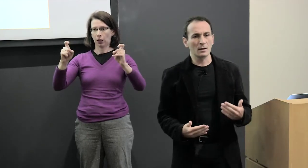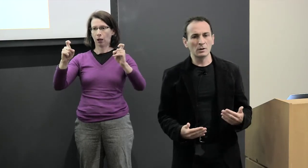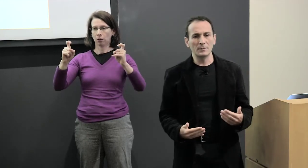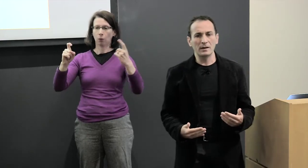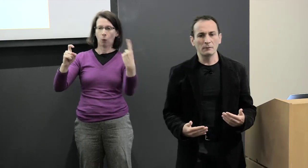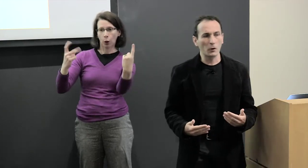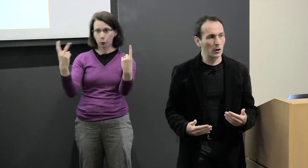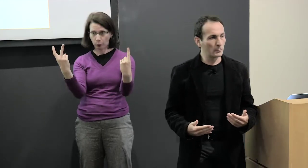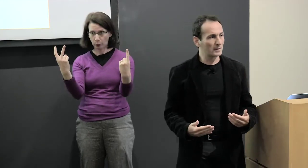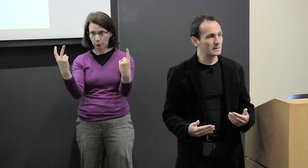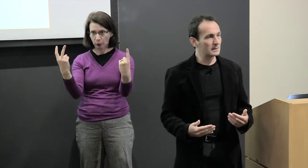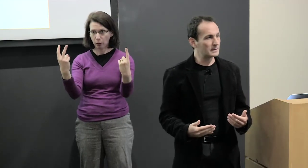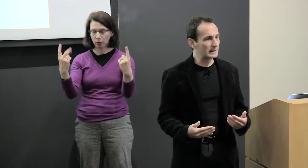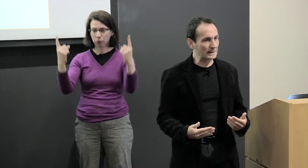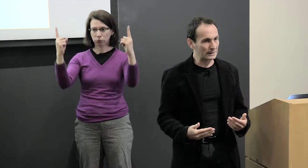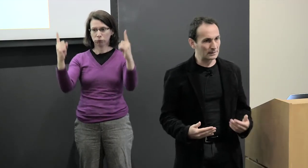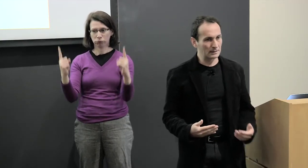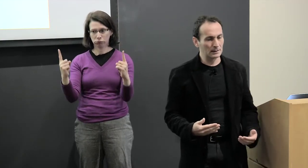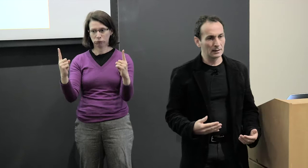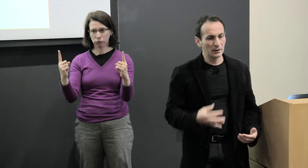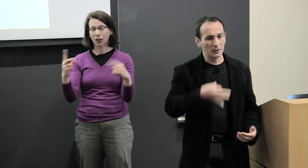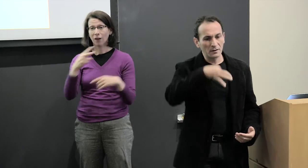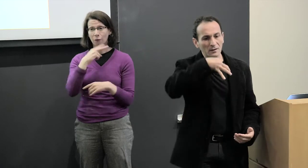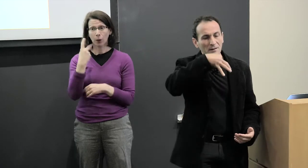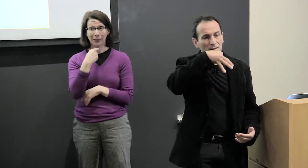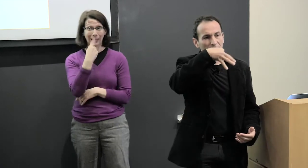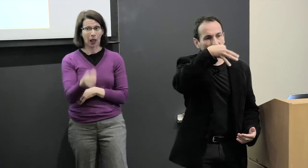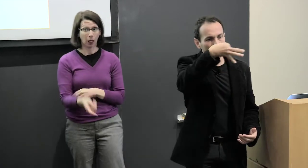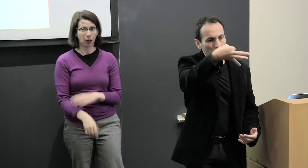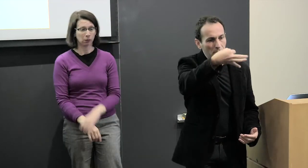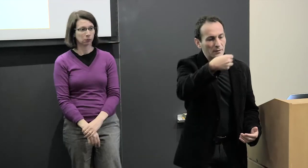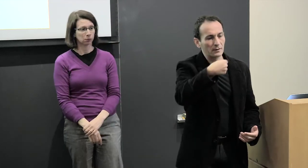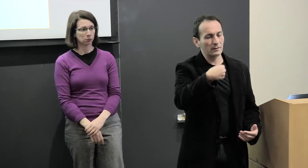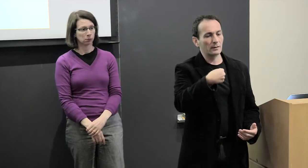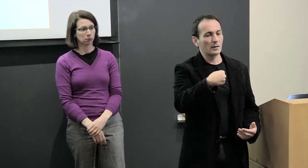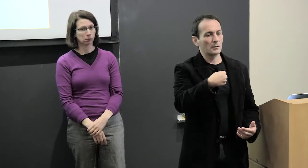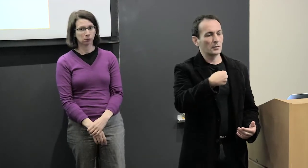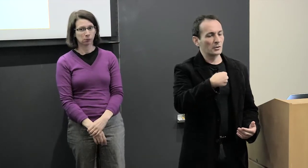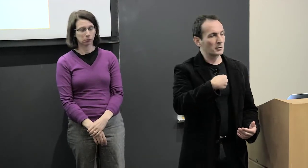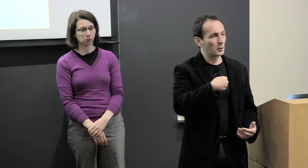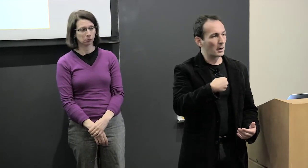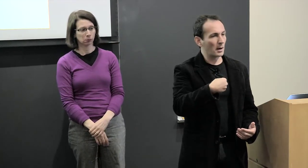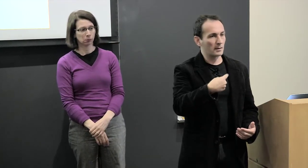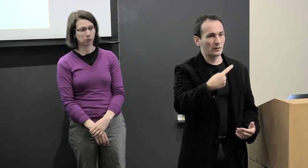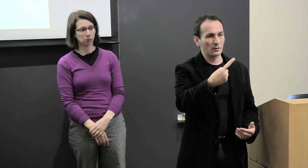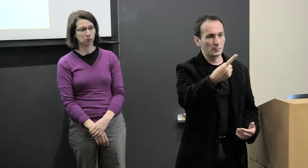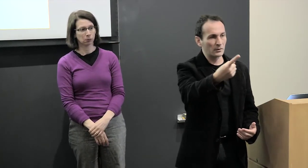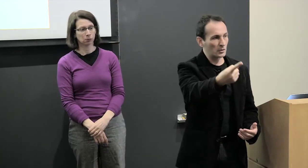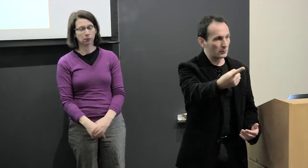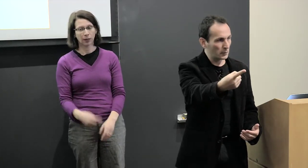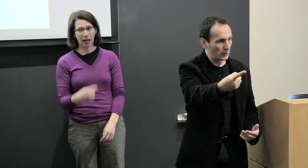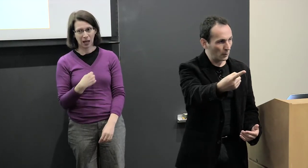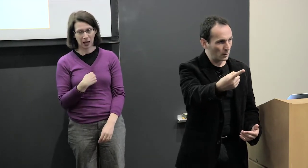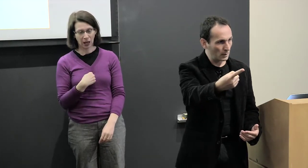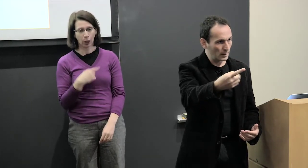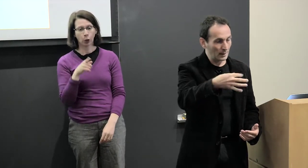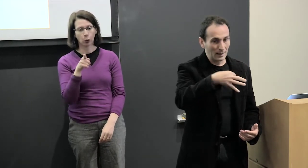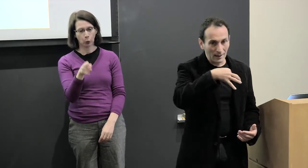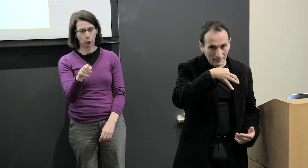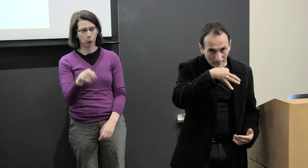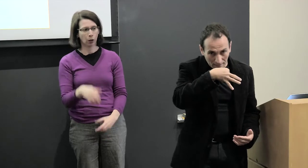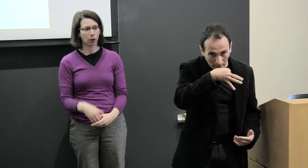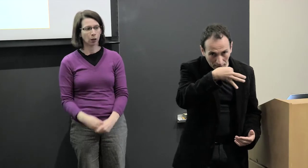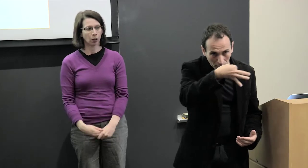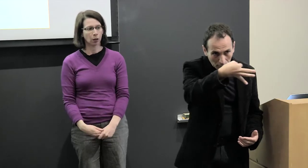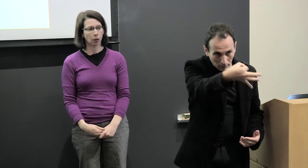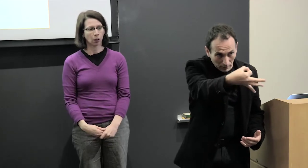Then there will be a verb, tell. So this is I tell you. This is the position for I, this is the position for you.